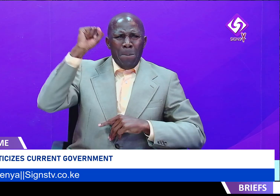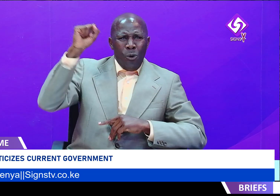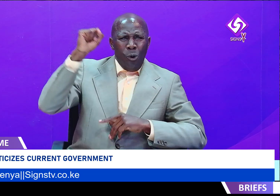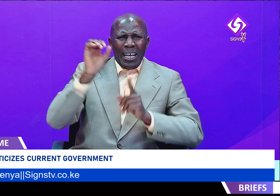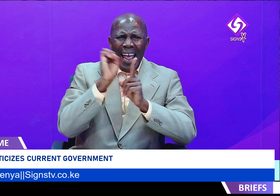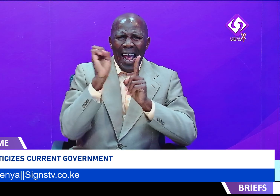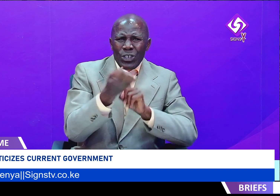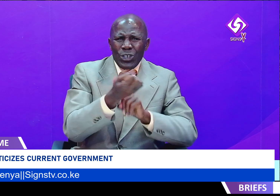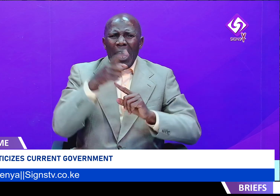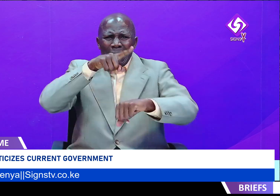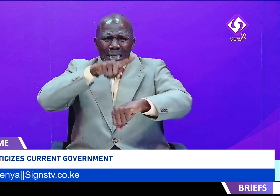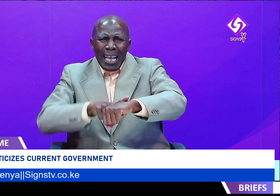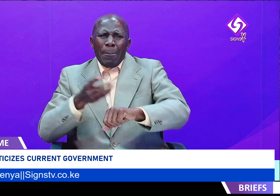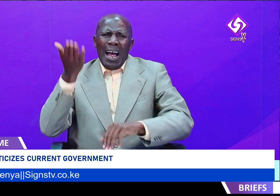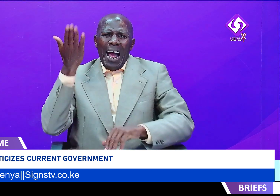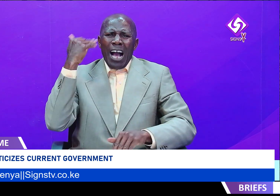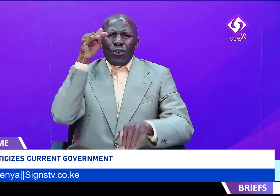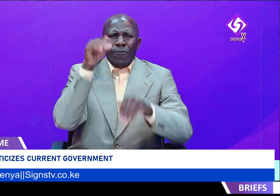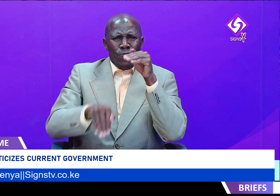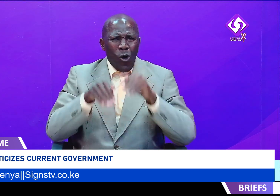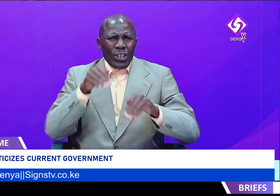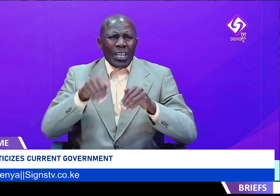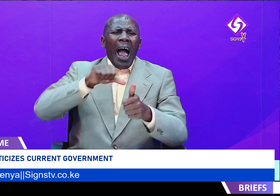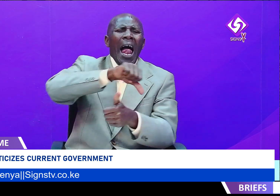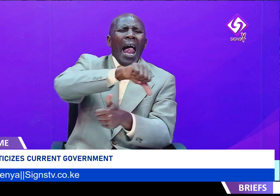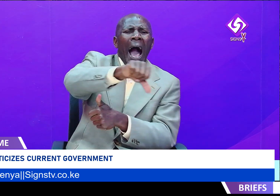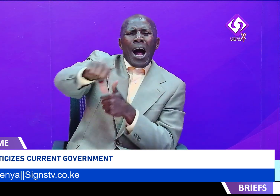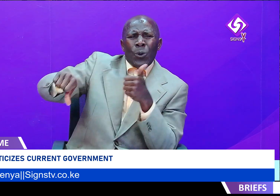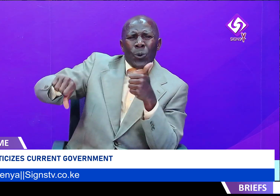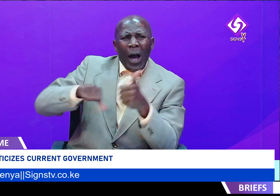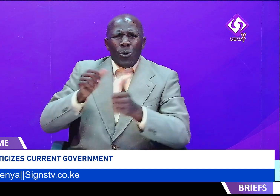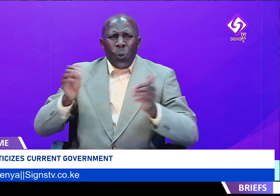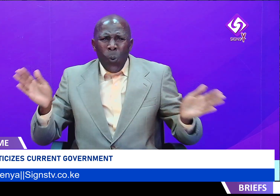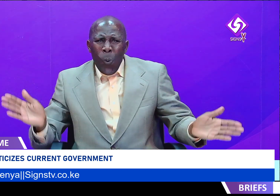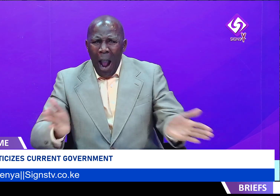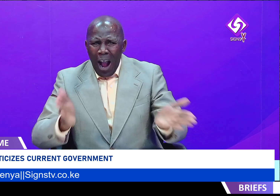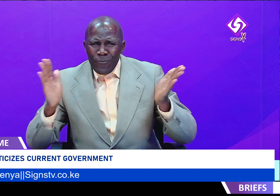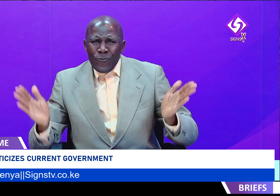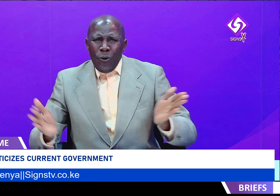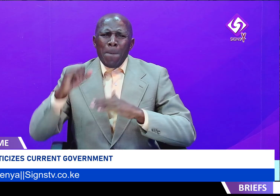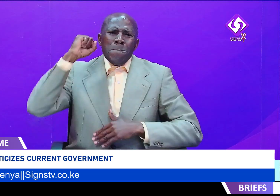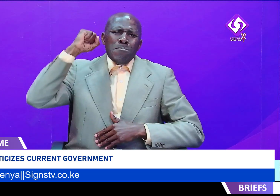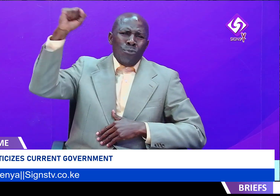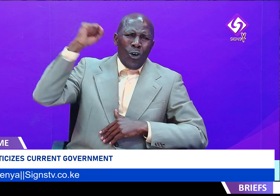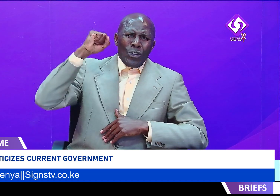to the divisive political environment during the last election cycle,